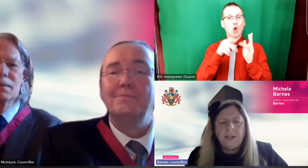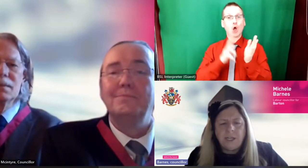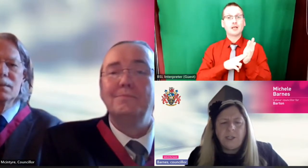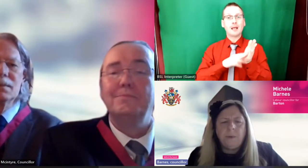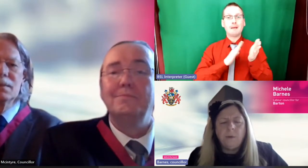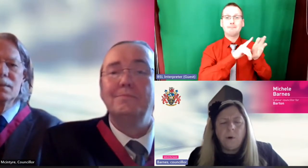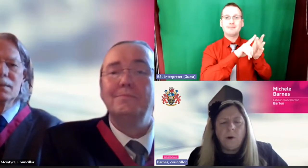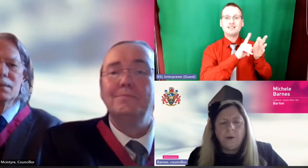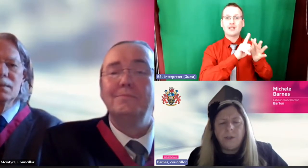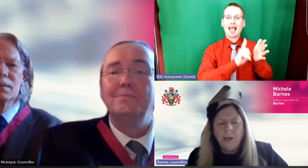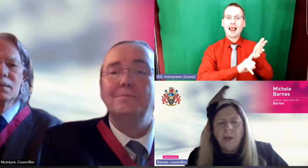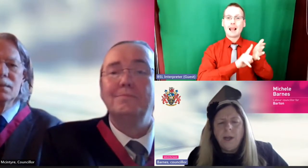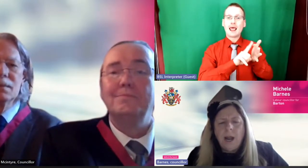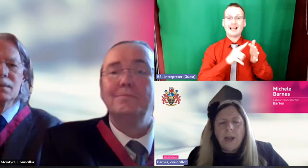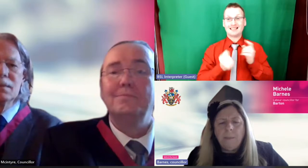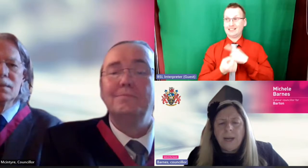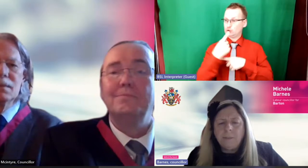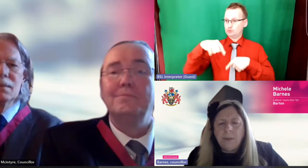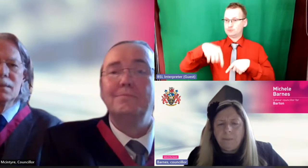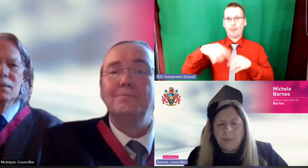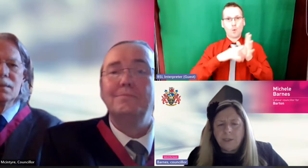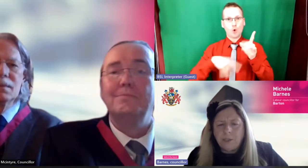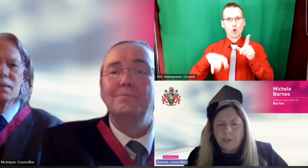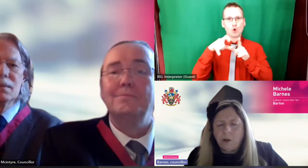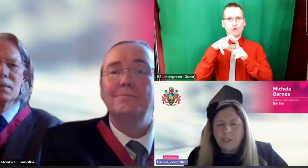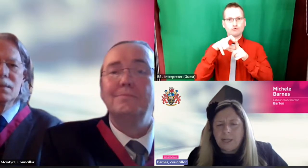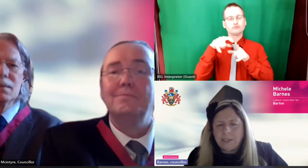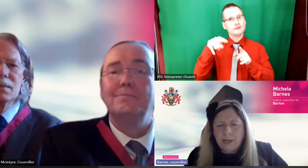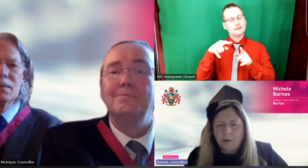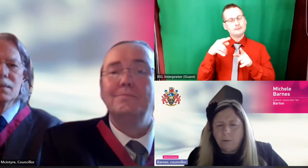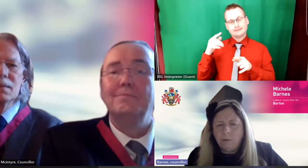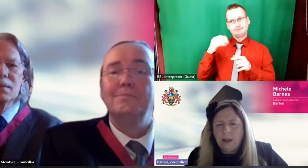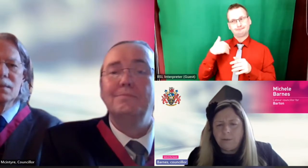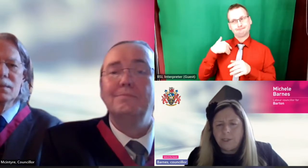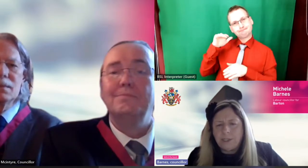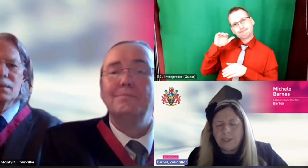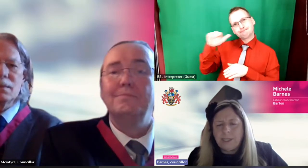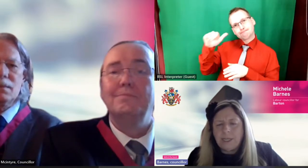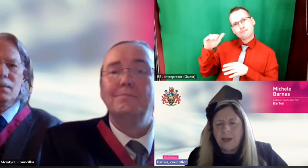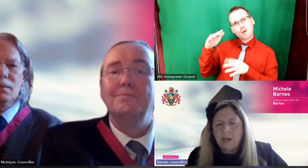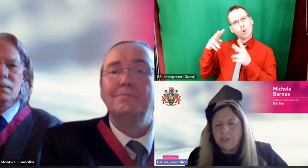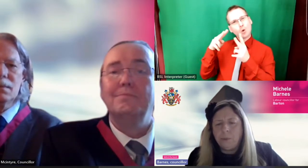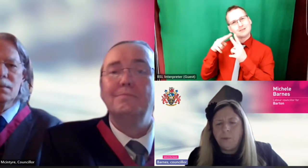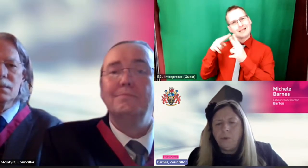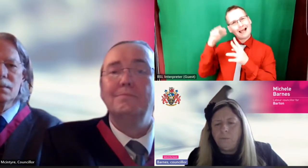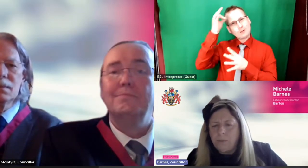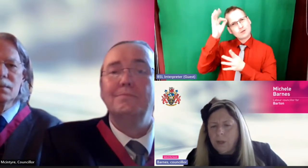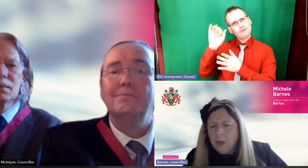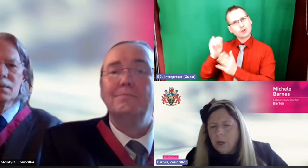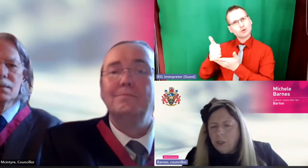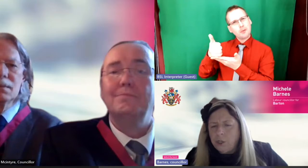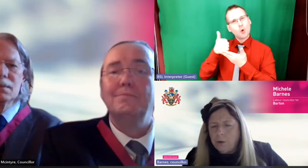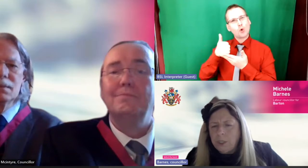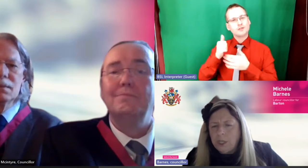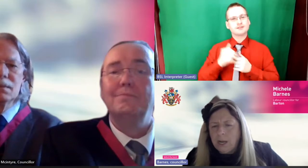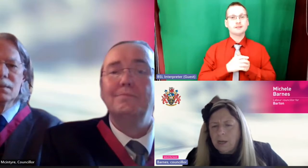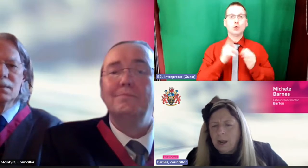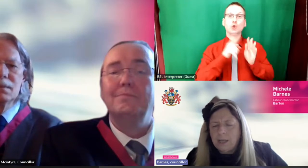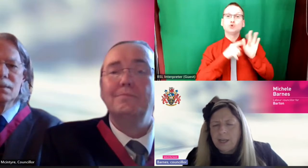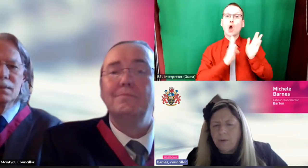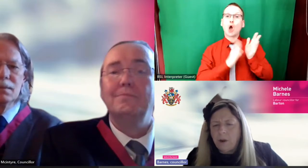we had an issue in the ward, and I made it my business to contact our local councils to seek their support. John